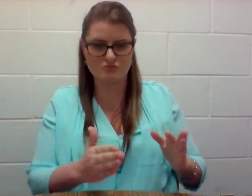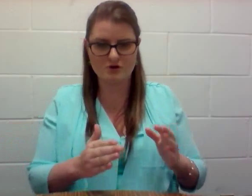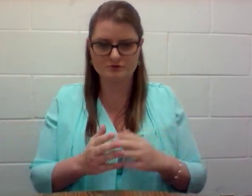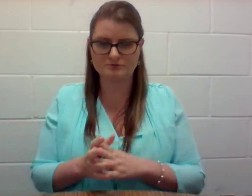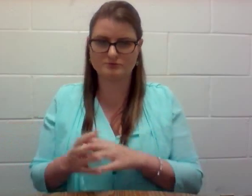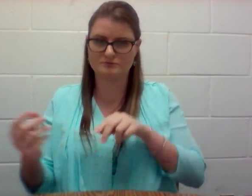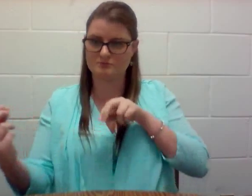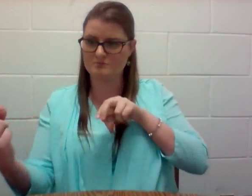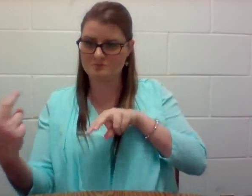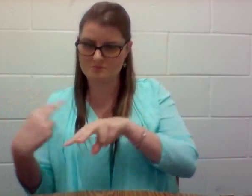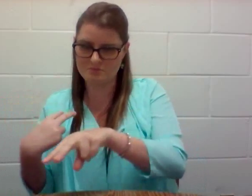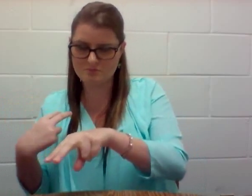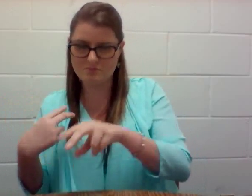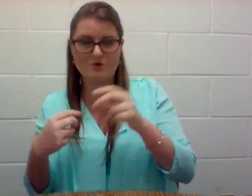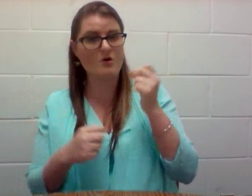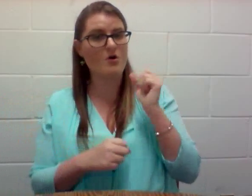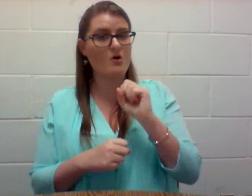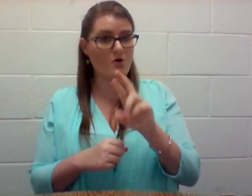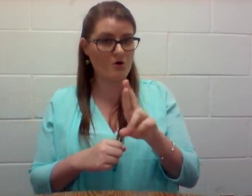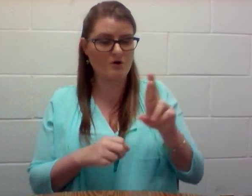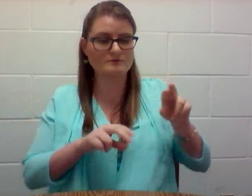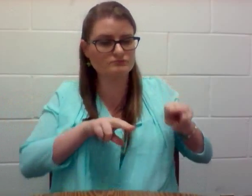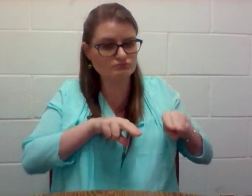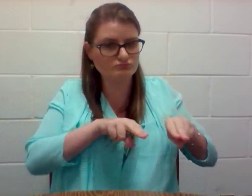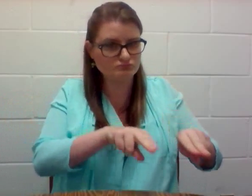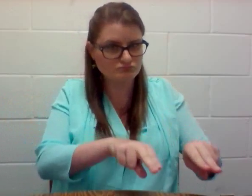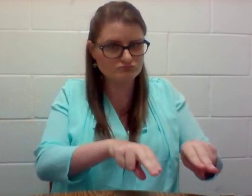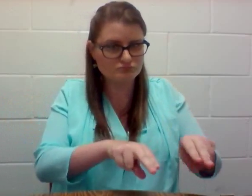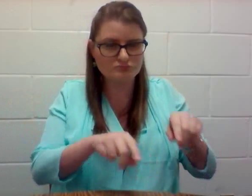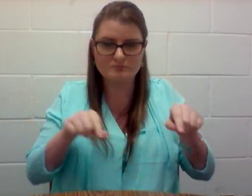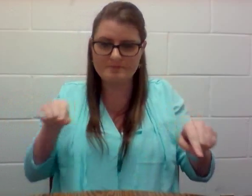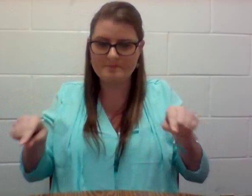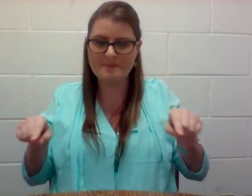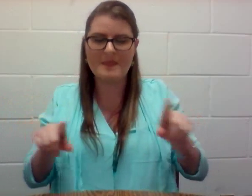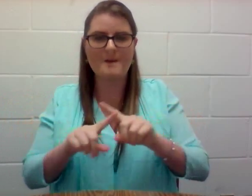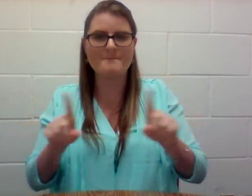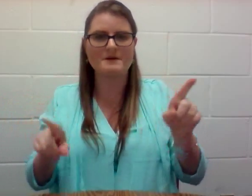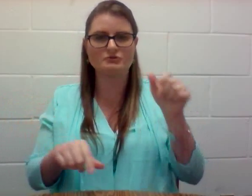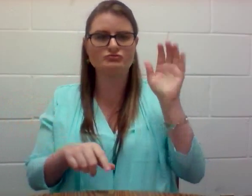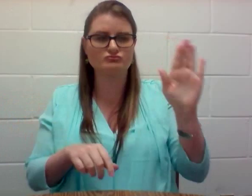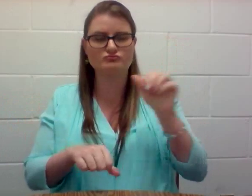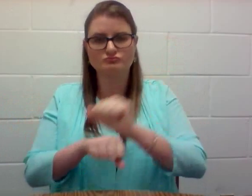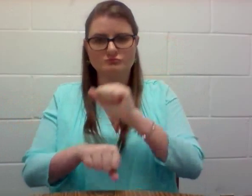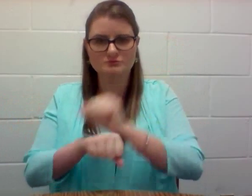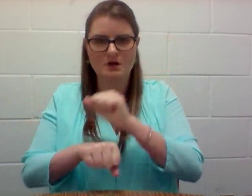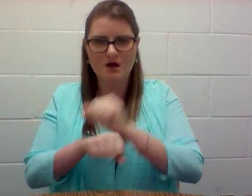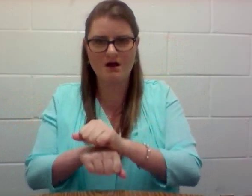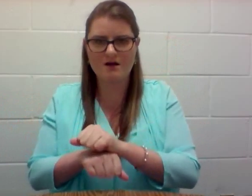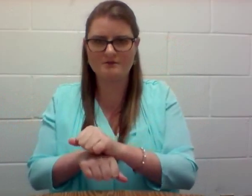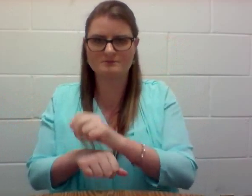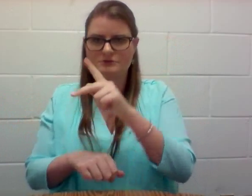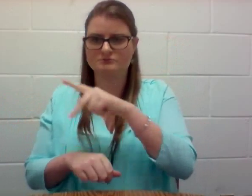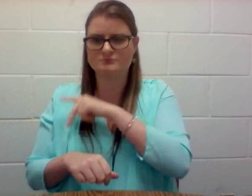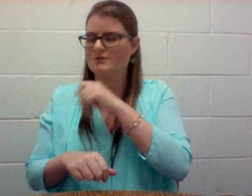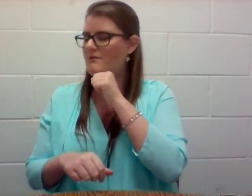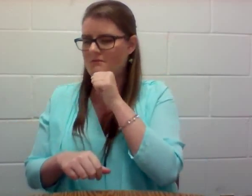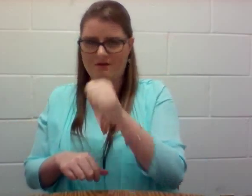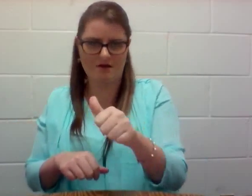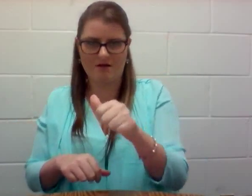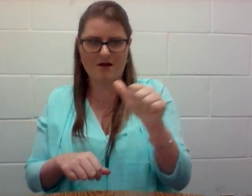this influence is so non-personal, and that it seems to me that the feminine-masculine